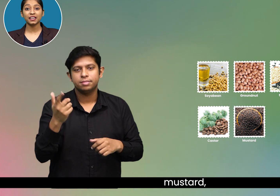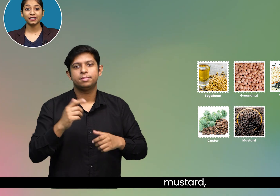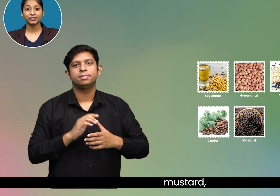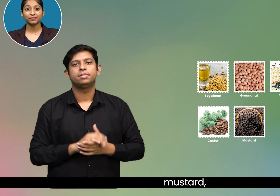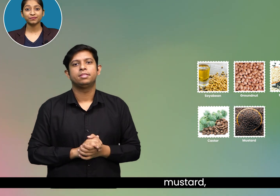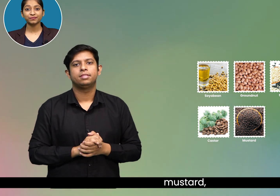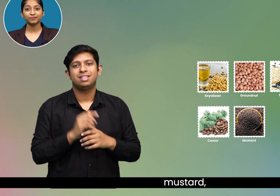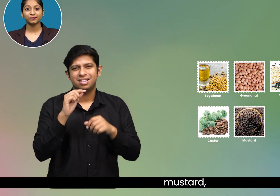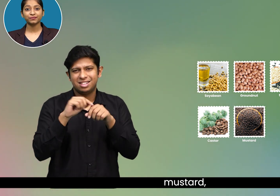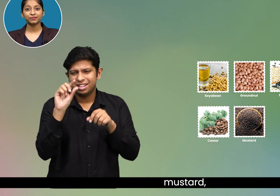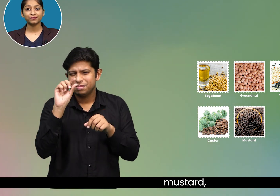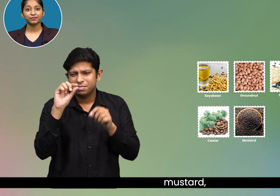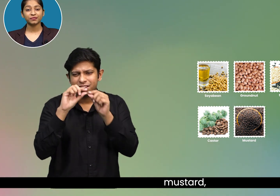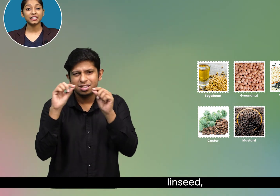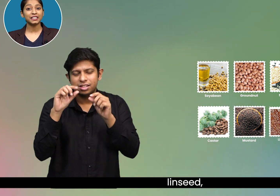mustard,